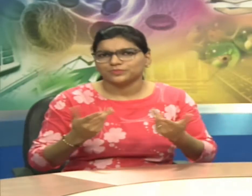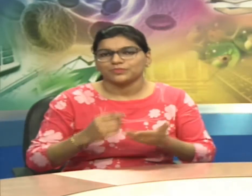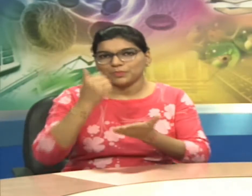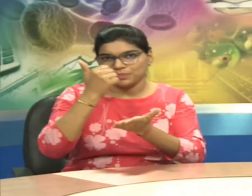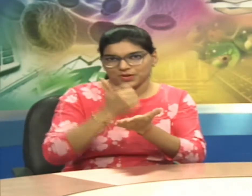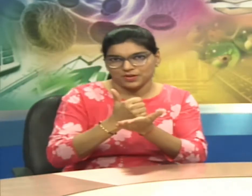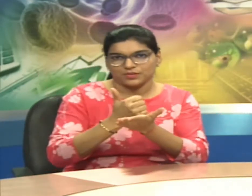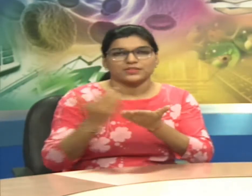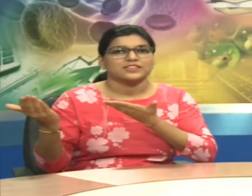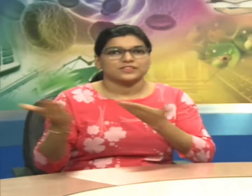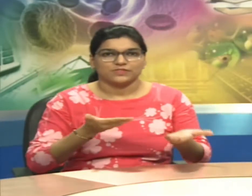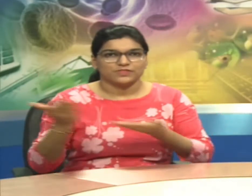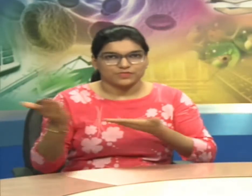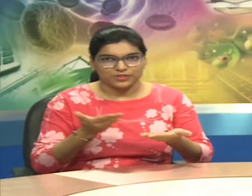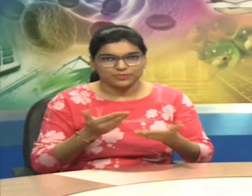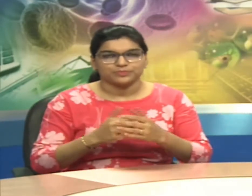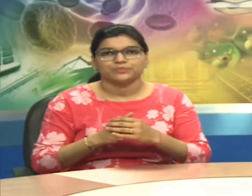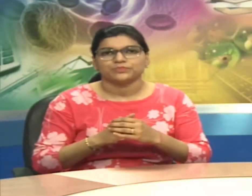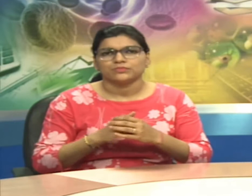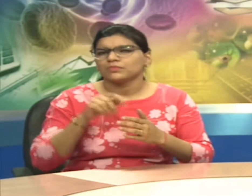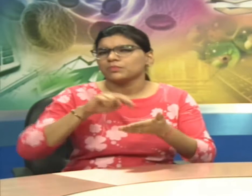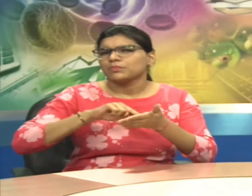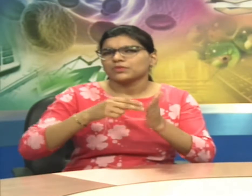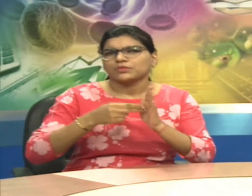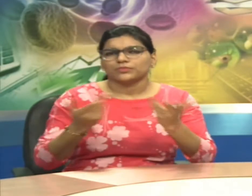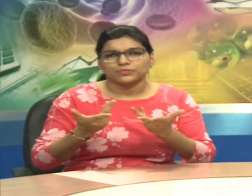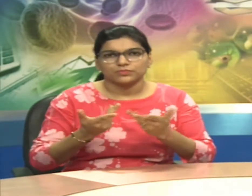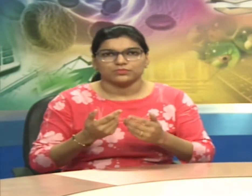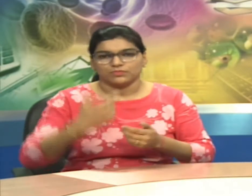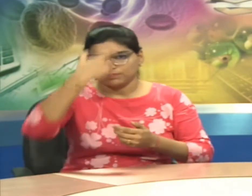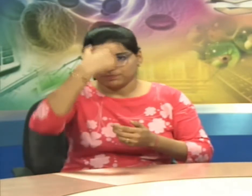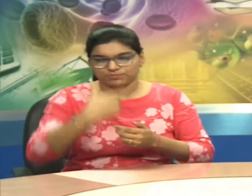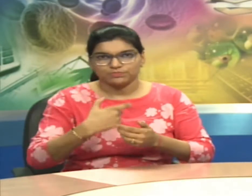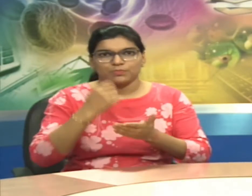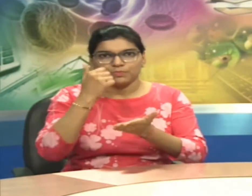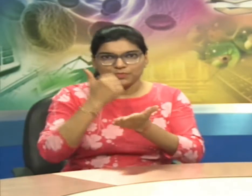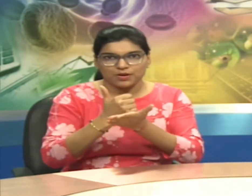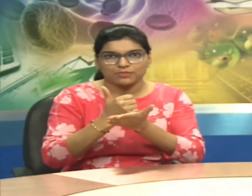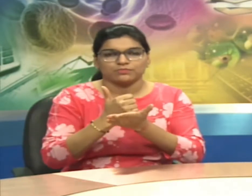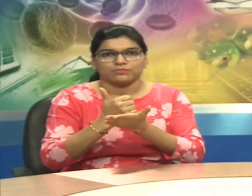What is the name of the topic? Banking Services, which means